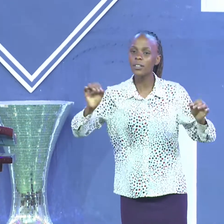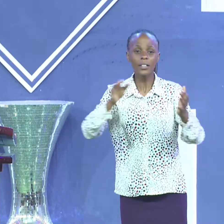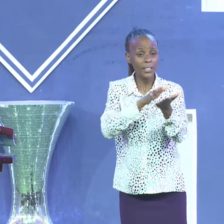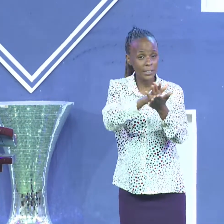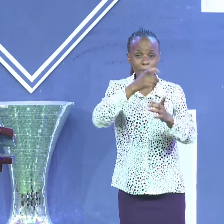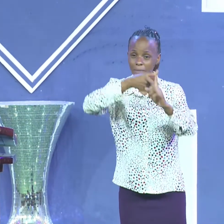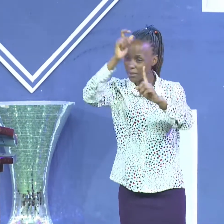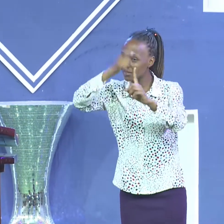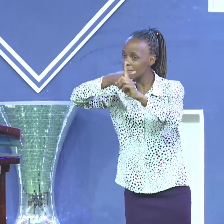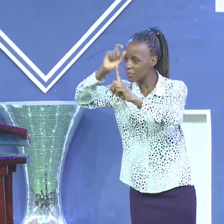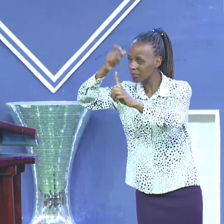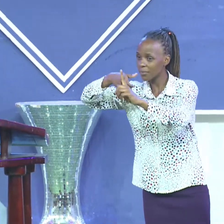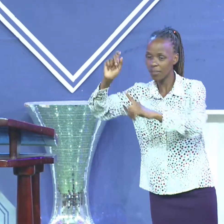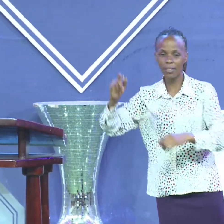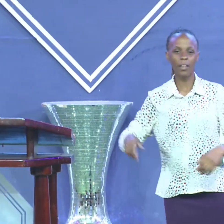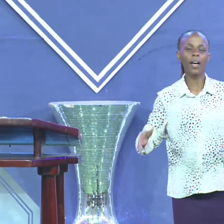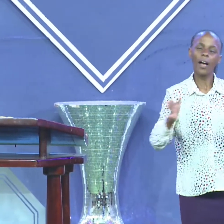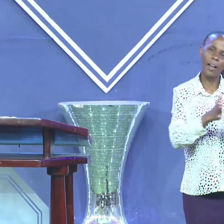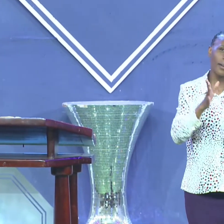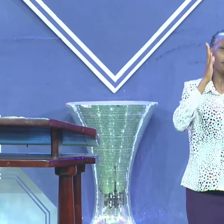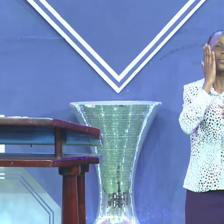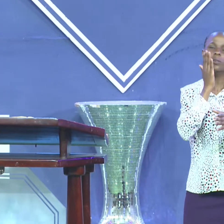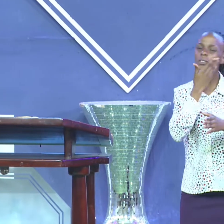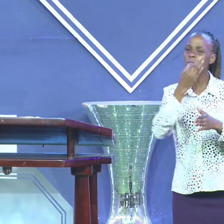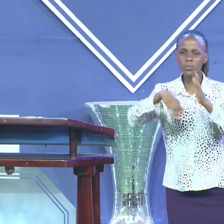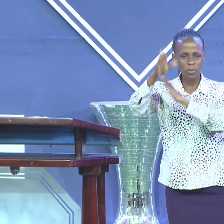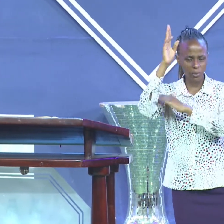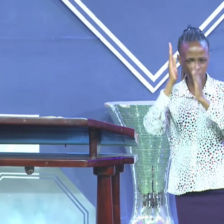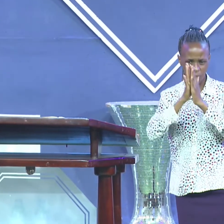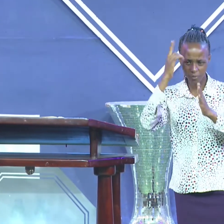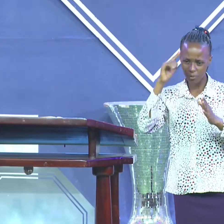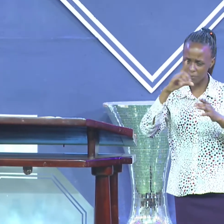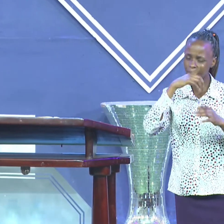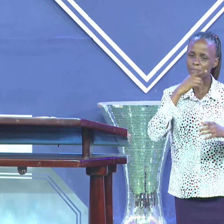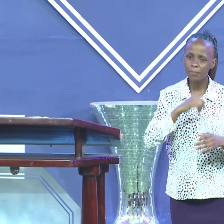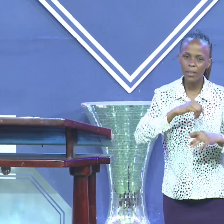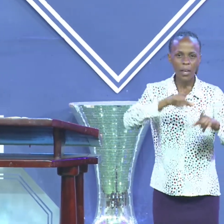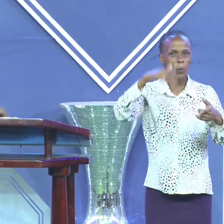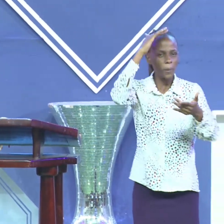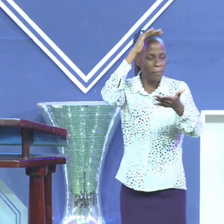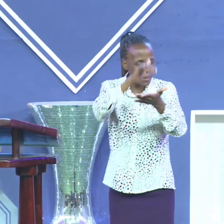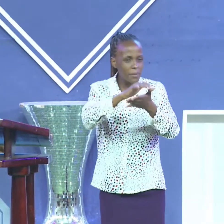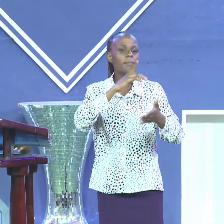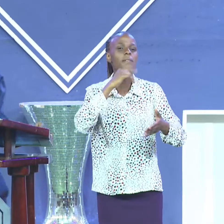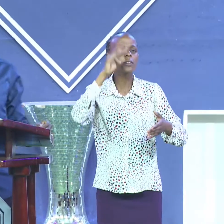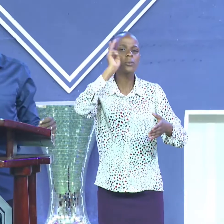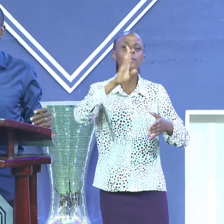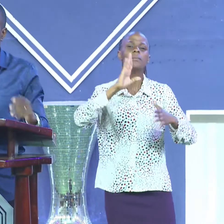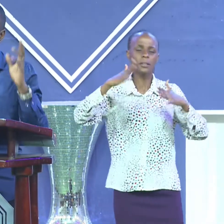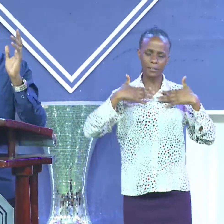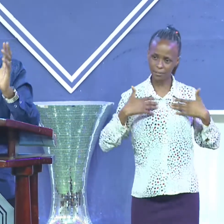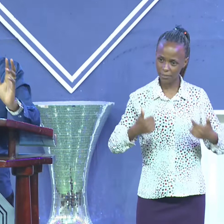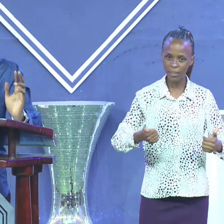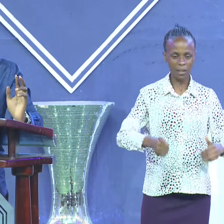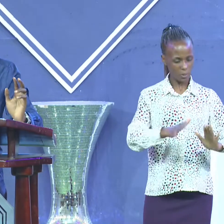find it. And he had spent months there. Olw'ekisa kya Katonda ne tumusabira. By the grace of God we prayed for him. Ne tukkiriza Katonda nti agenda kuwonyezebwa. And we believed God that he was going to be healed.